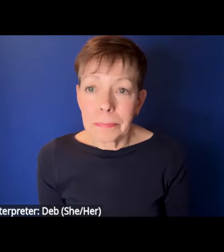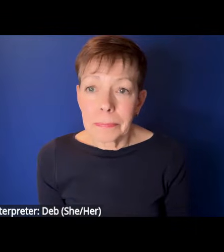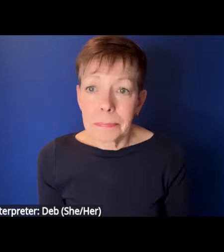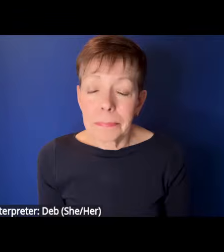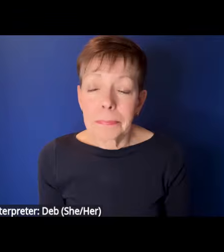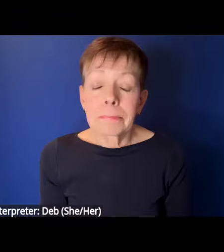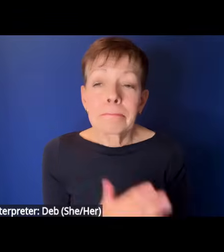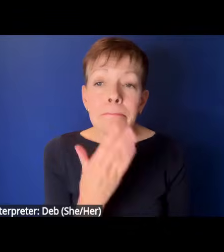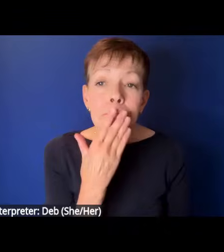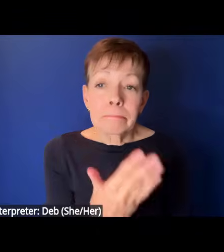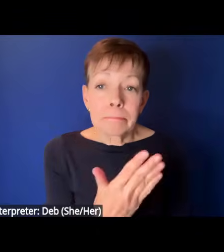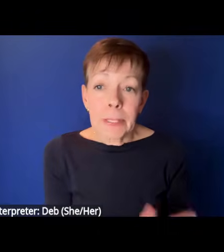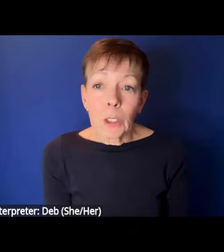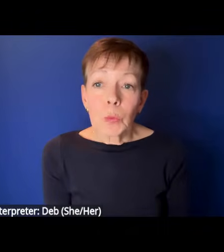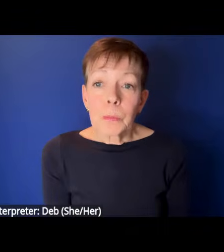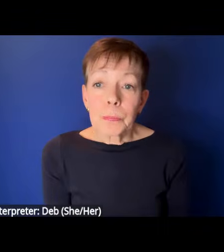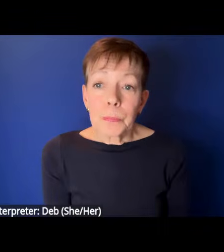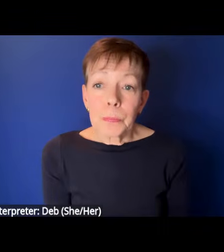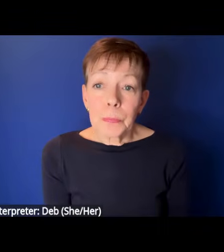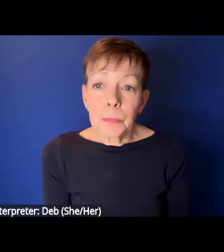All right, thank you very much.